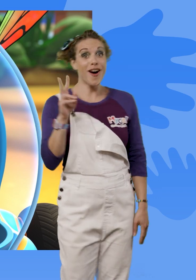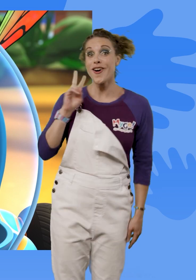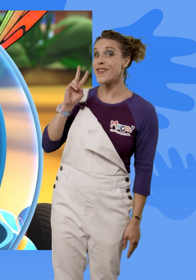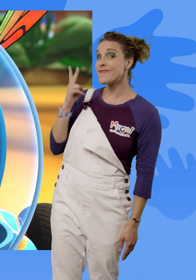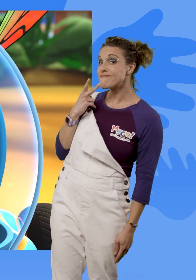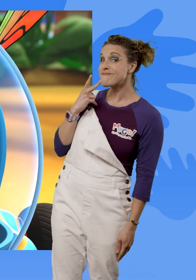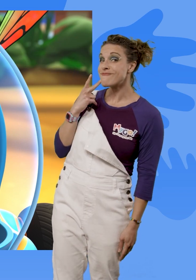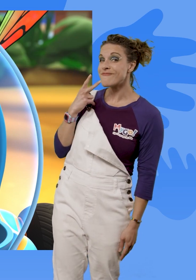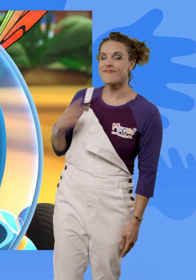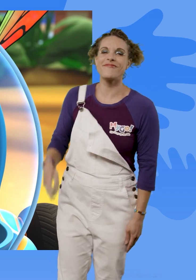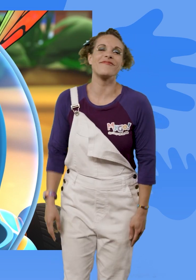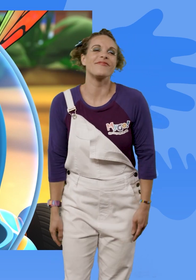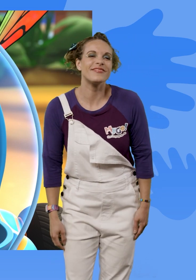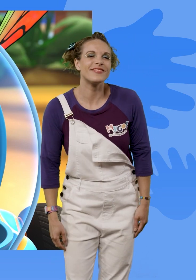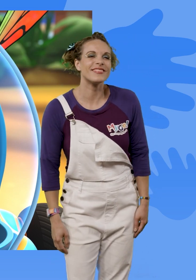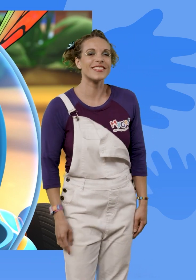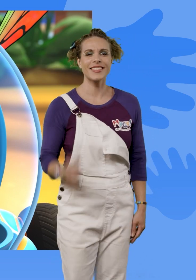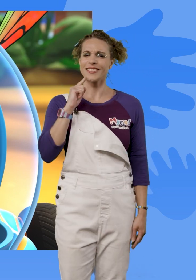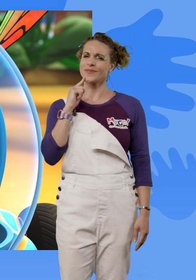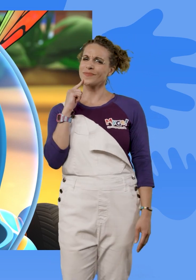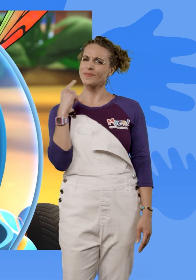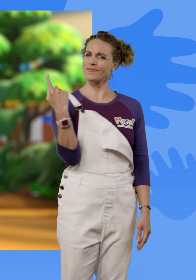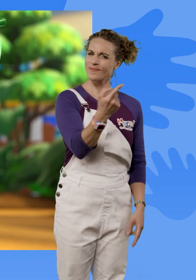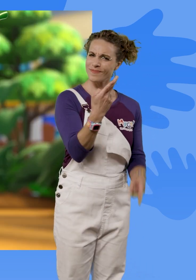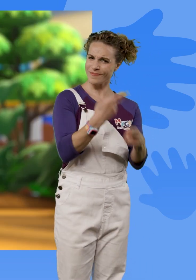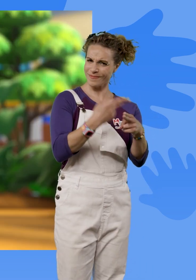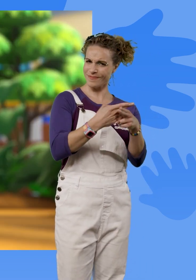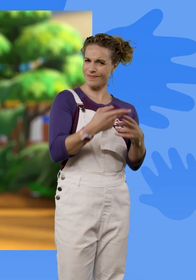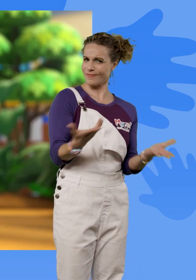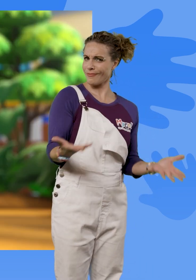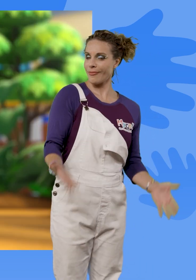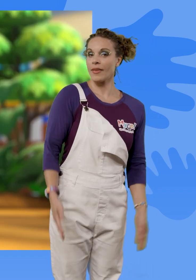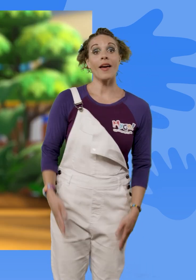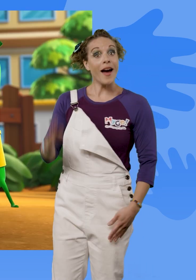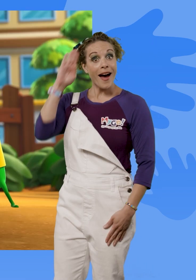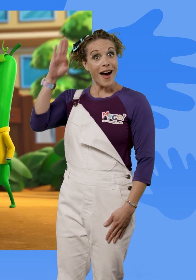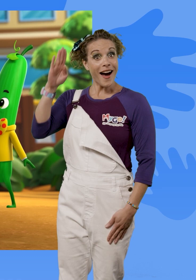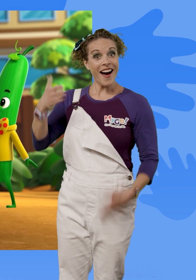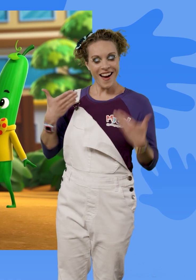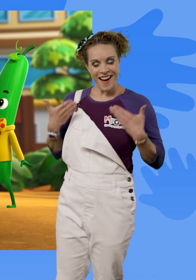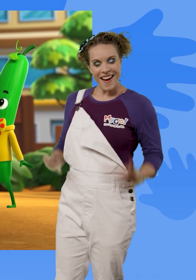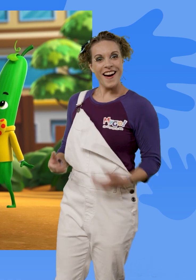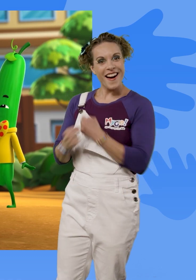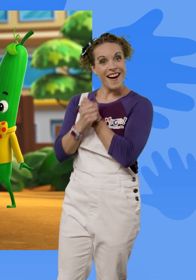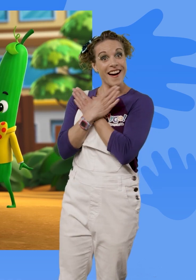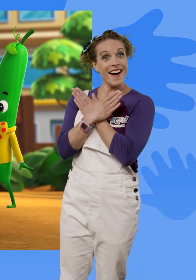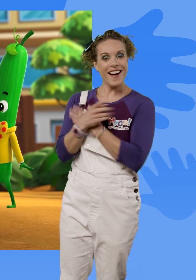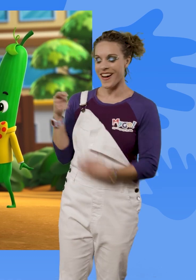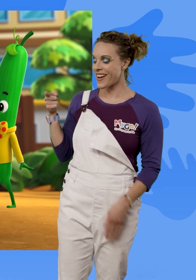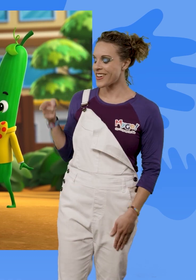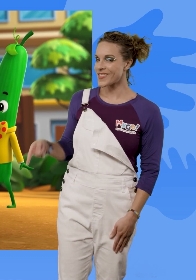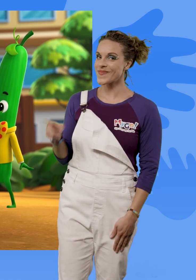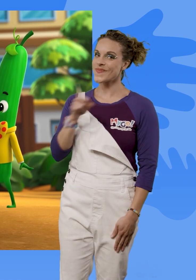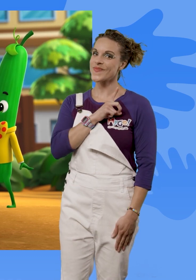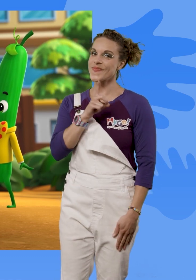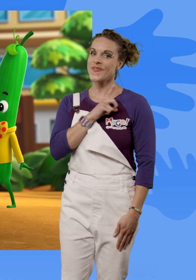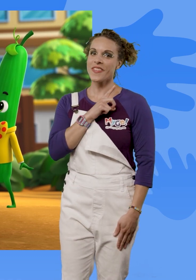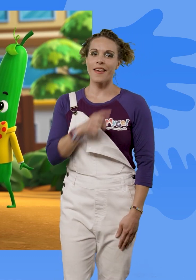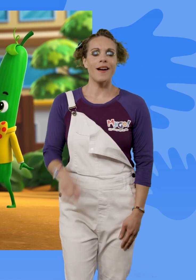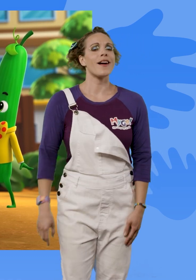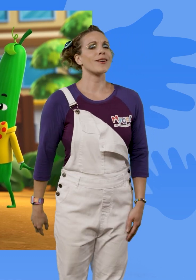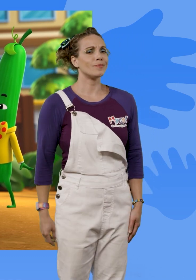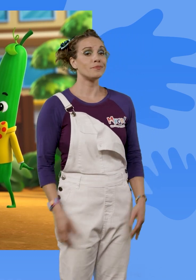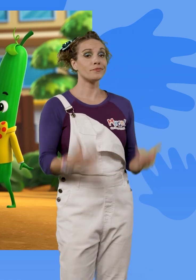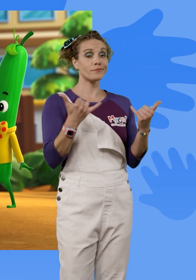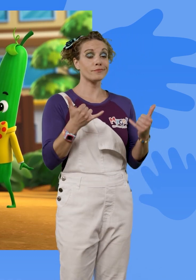Fruit or vegetable? Tell us your names. Hey, it's me, Blippi, and this is